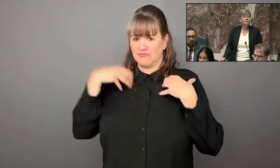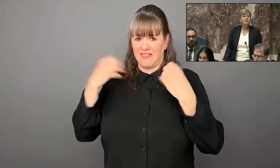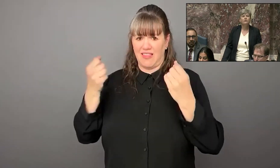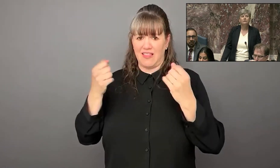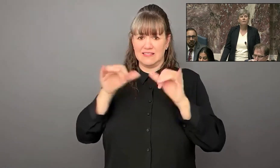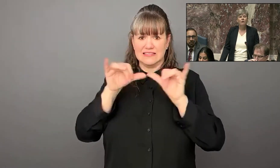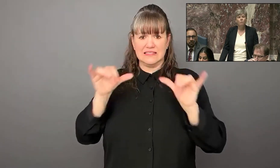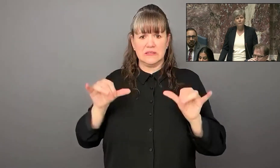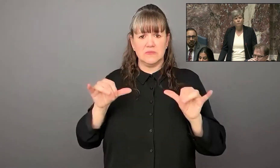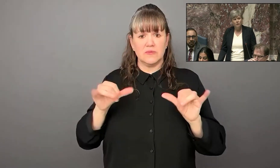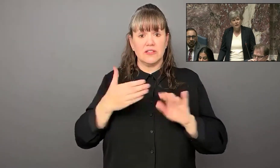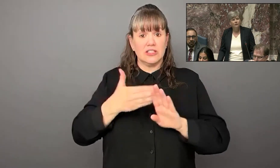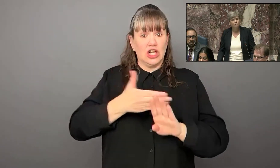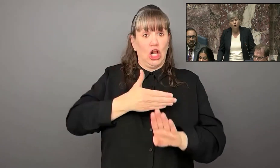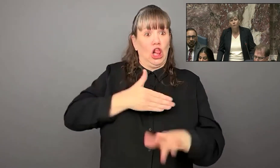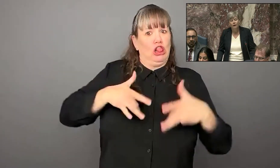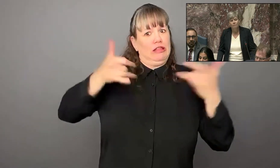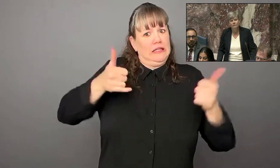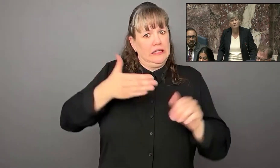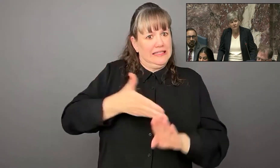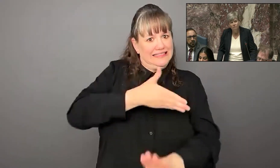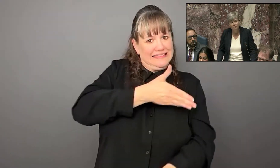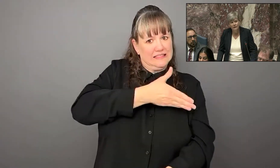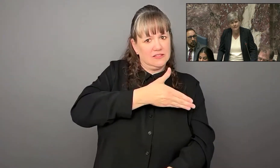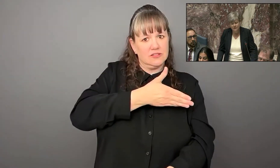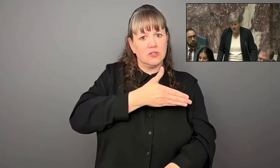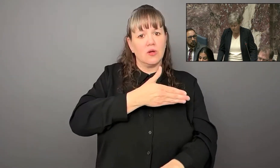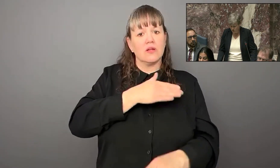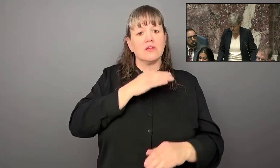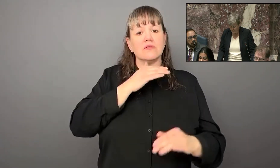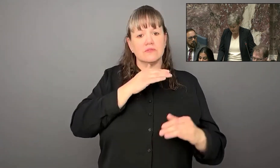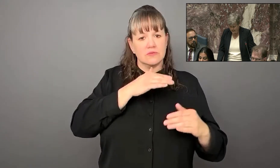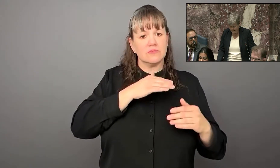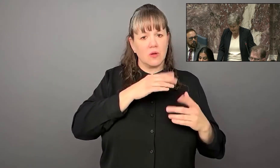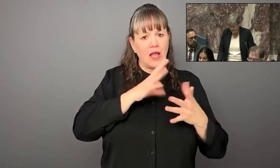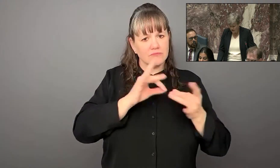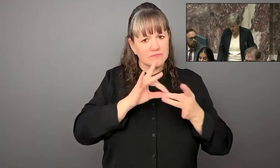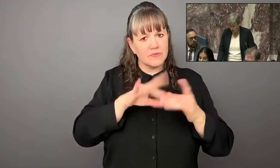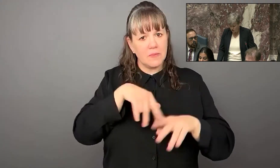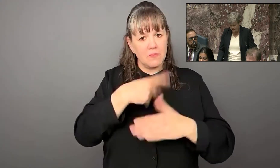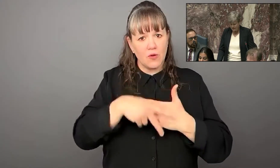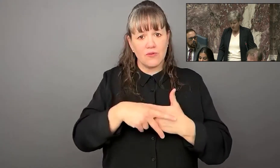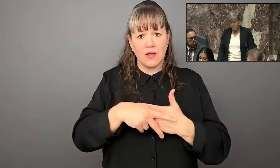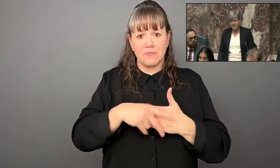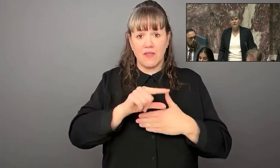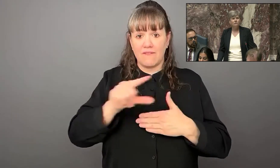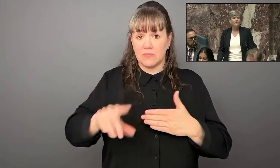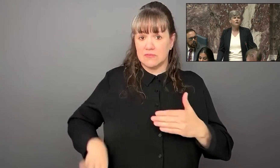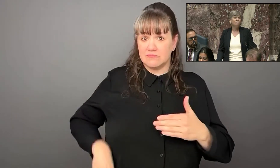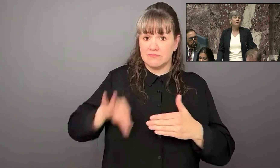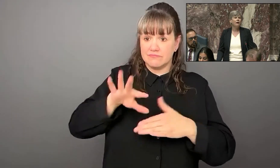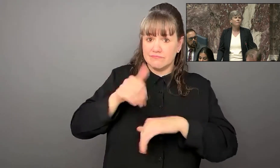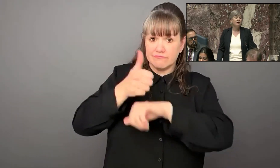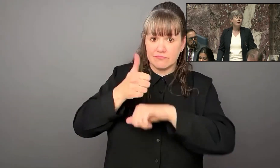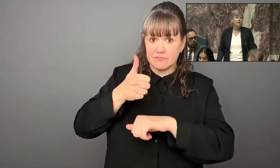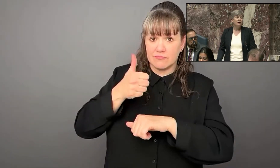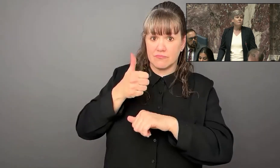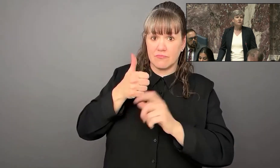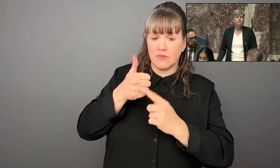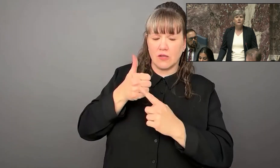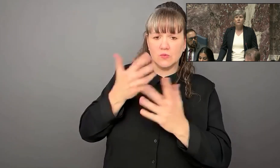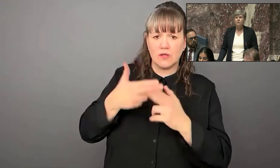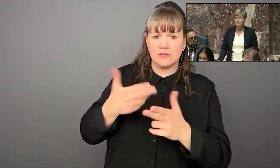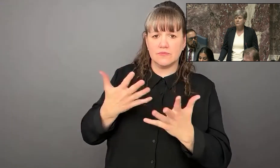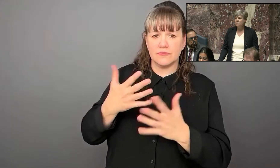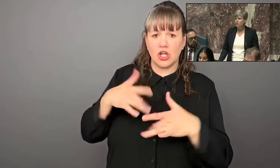talk specifically about one particular program that this government has established and invested in, and that's the Early Psychosis Intervention Program.